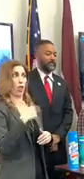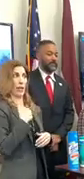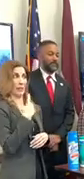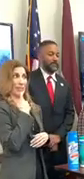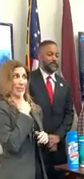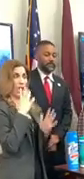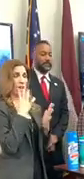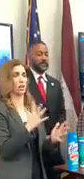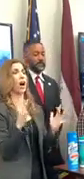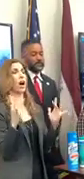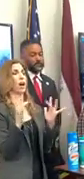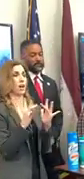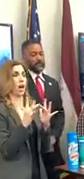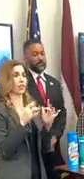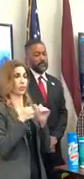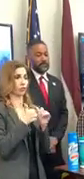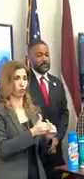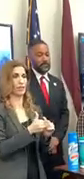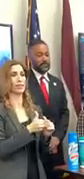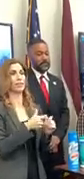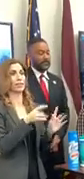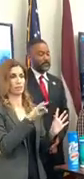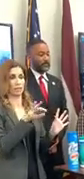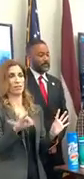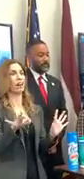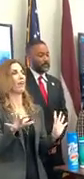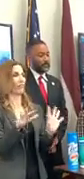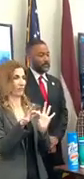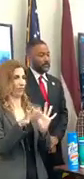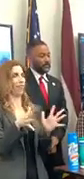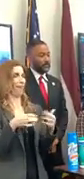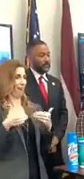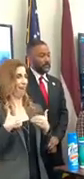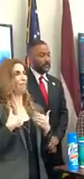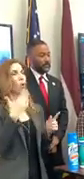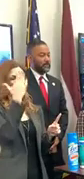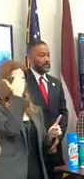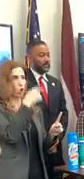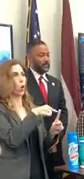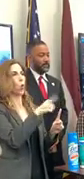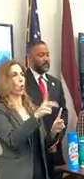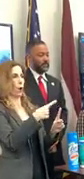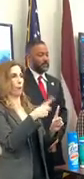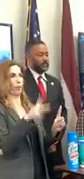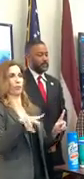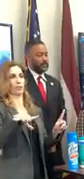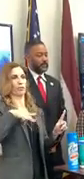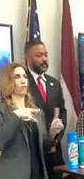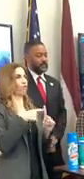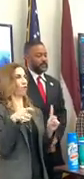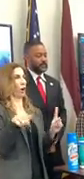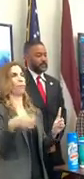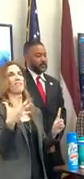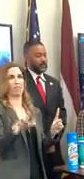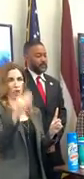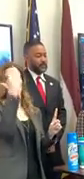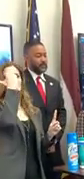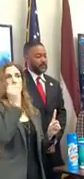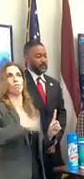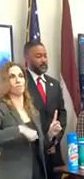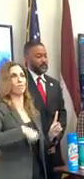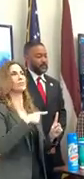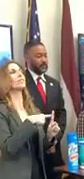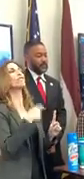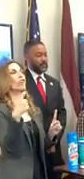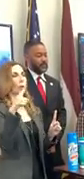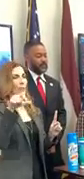that contact tracing has been completed, that we do know where this individual acquired the disease. It is